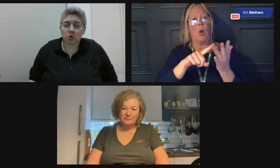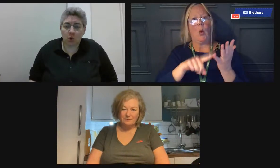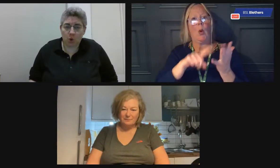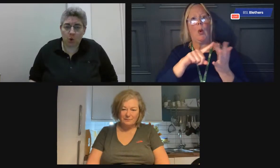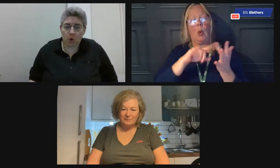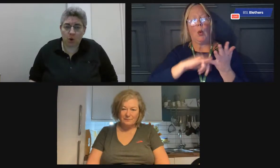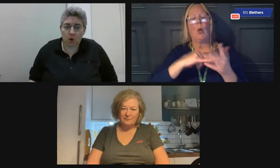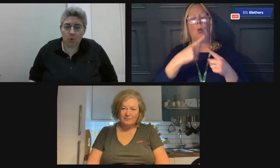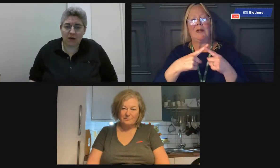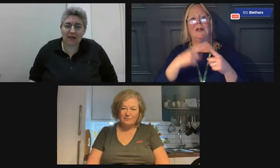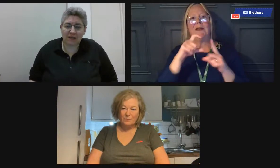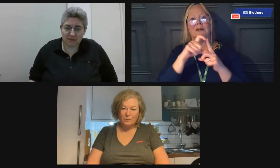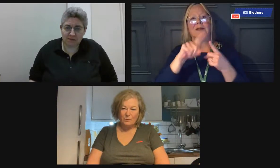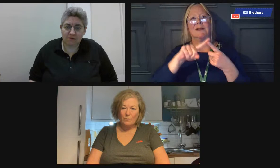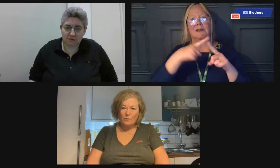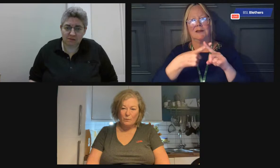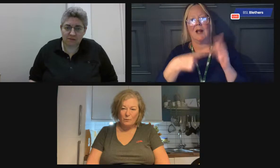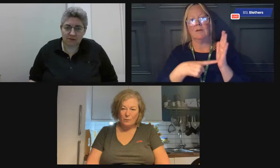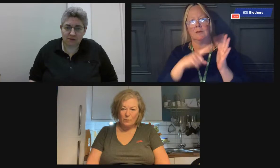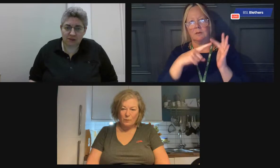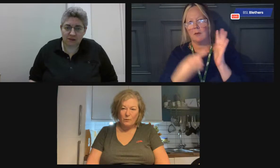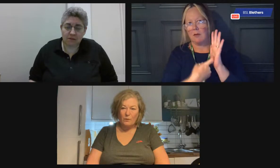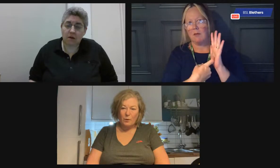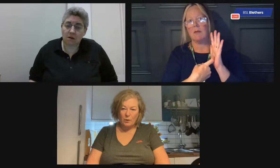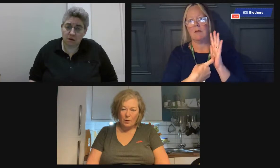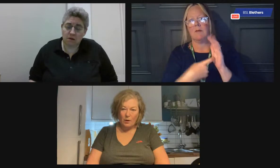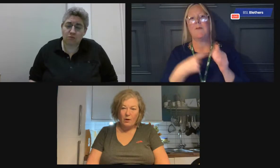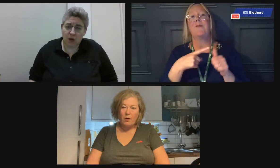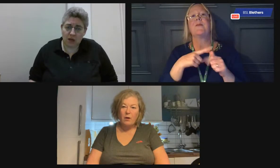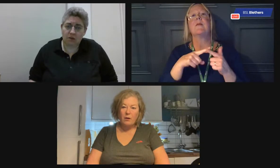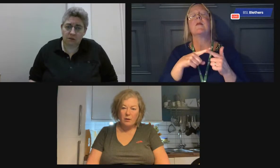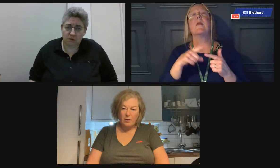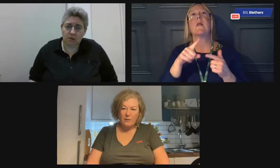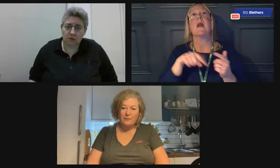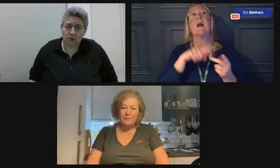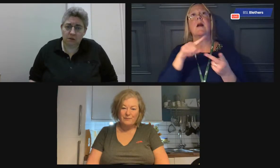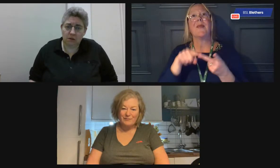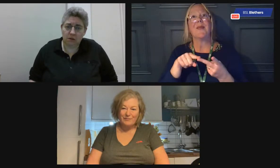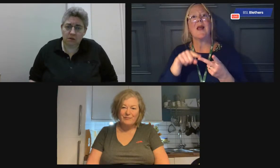Oh, sorry, I should mention the admin's name. That's Louise Dexter.